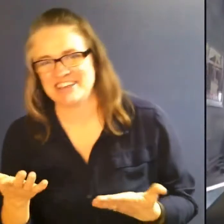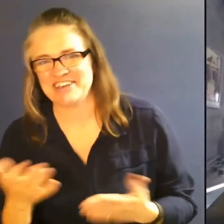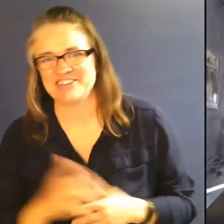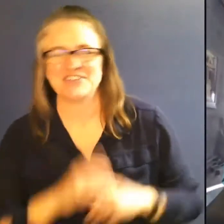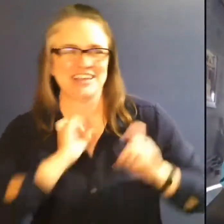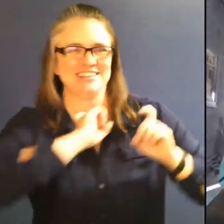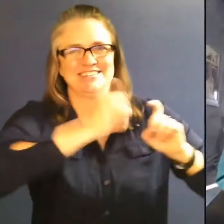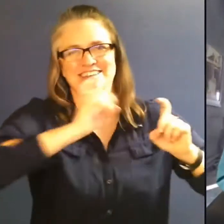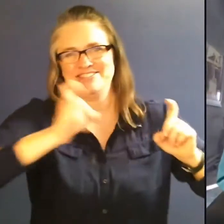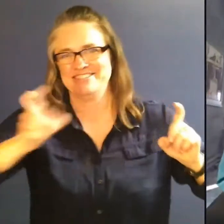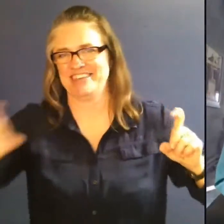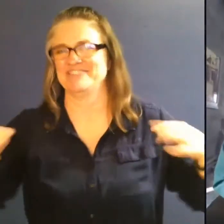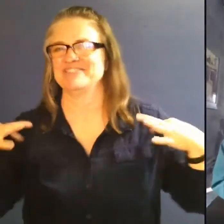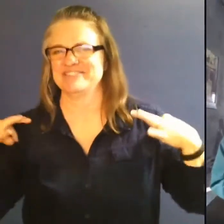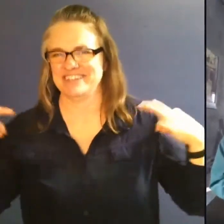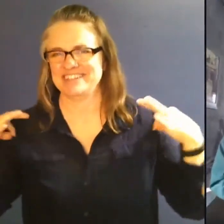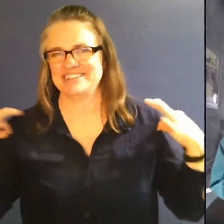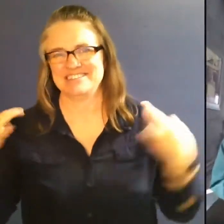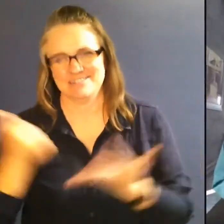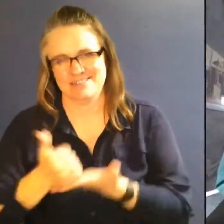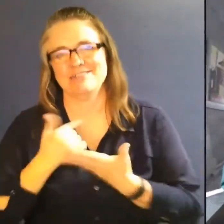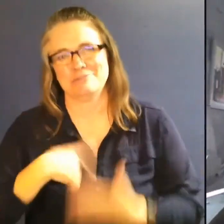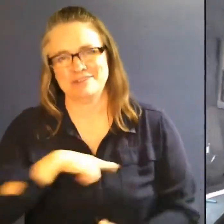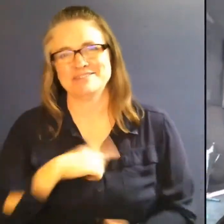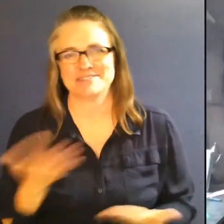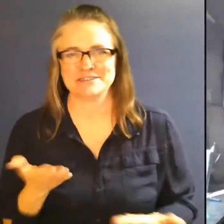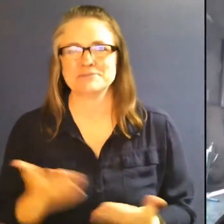give it to the volunteers that help us out here.